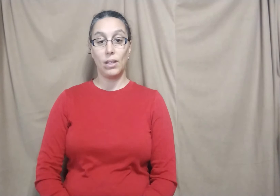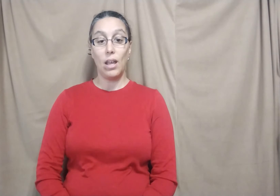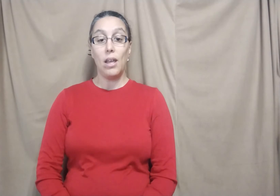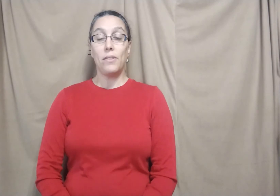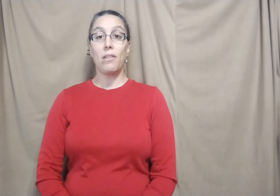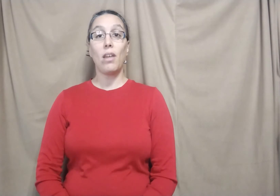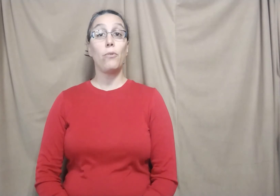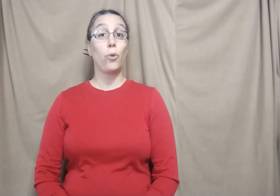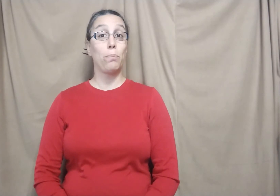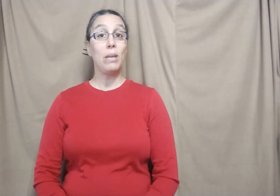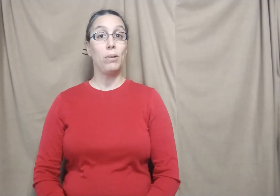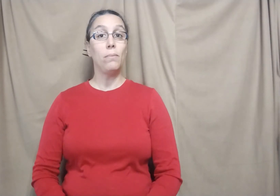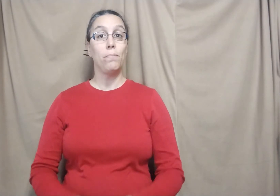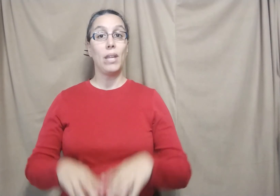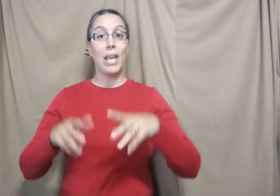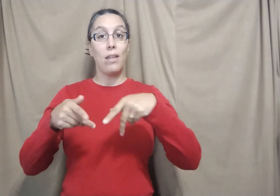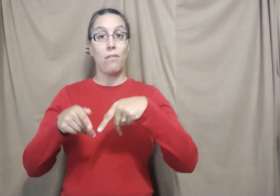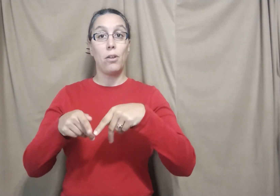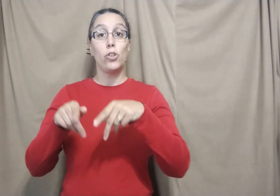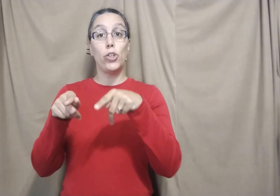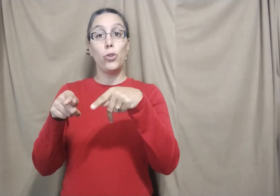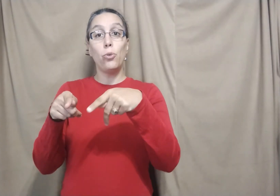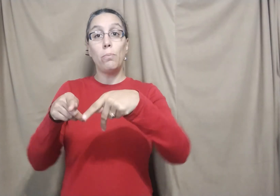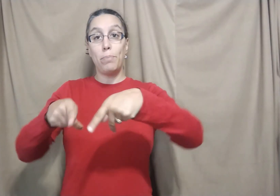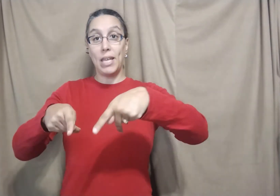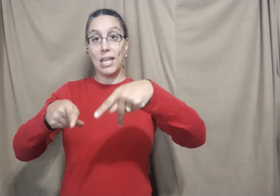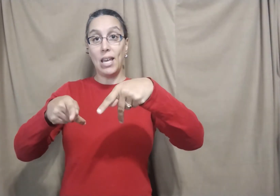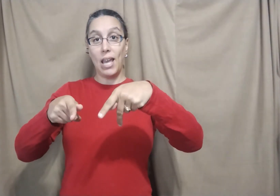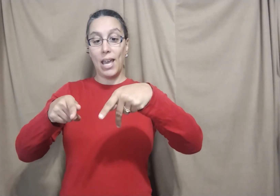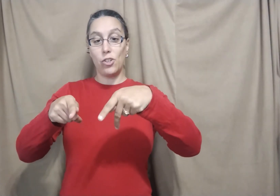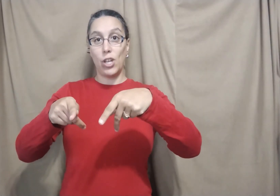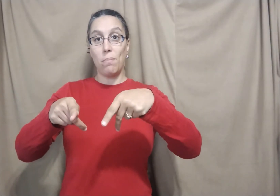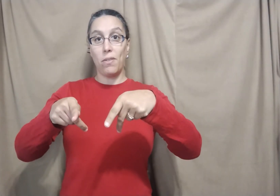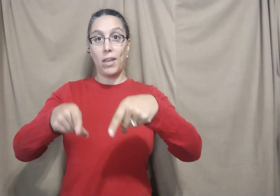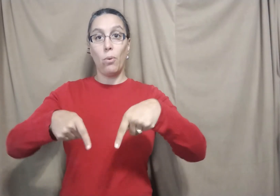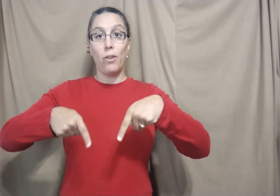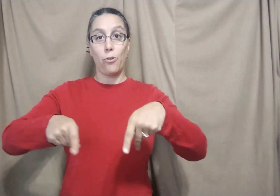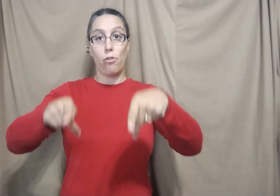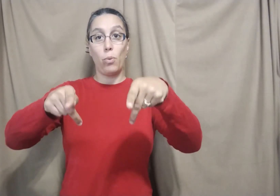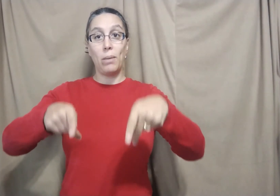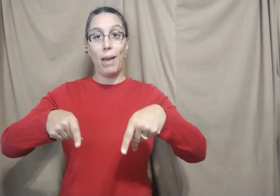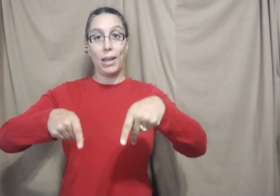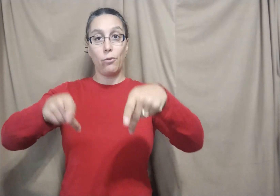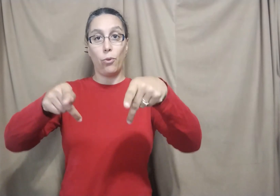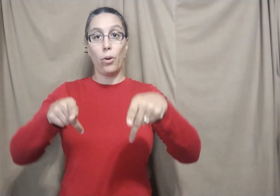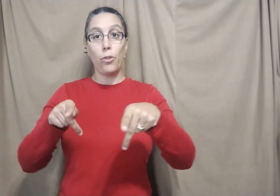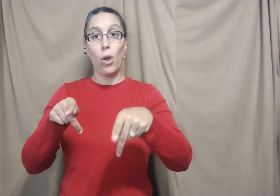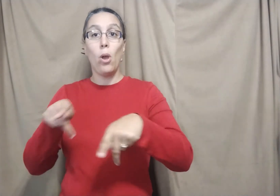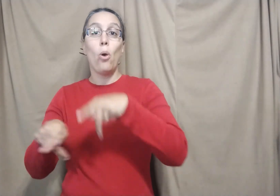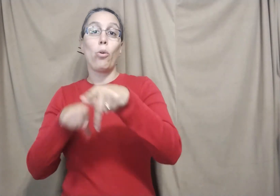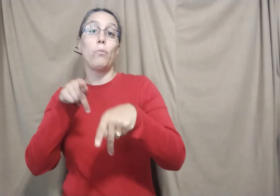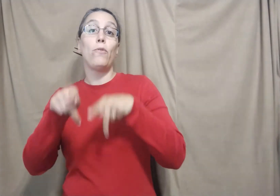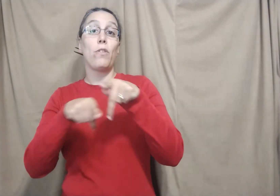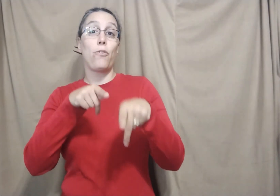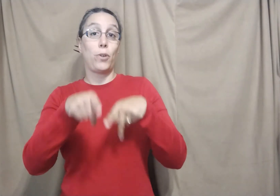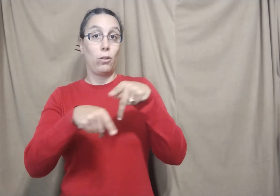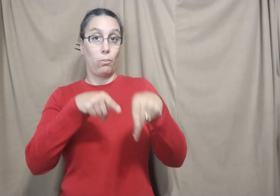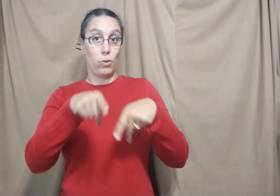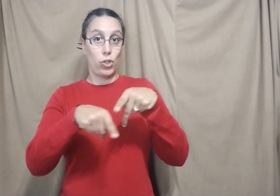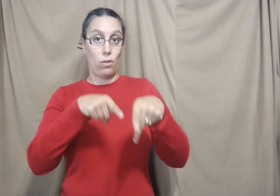The sign for people is two P hand shapes that you either swing back and forth or move in circular motions.